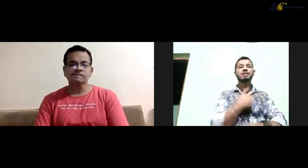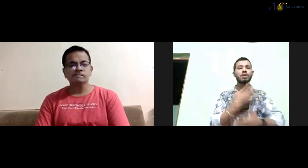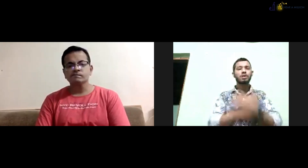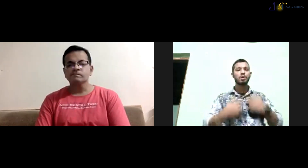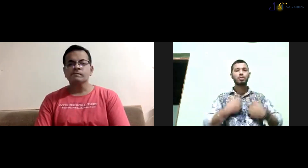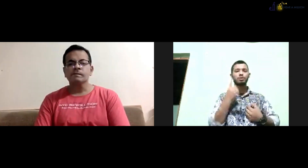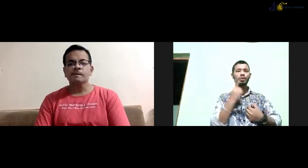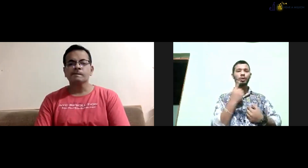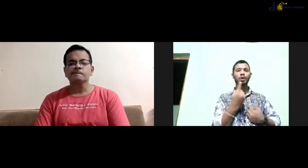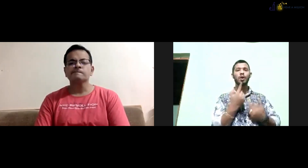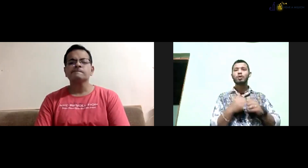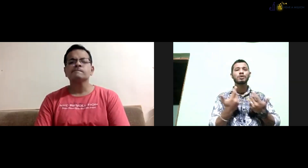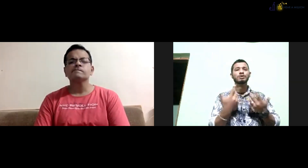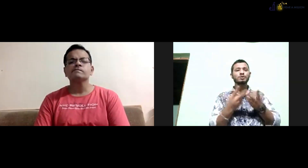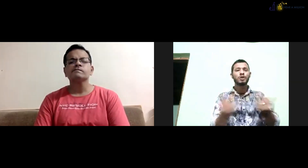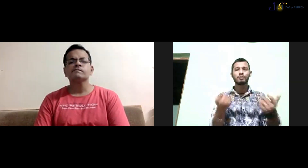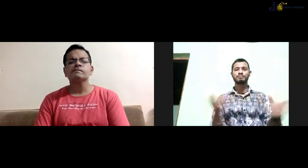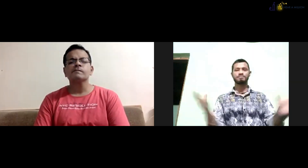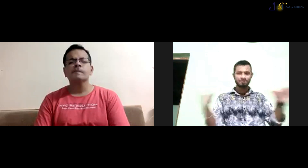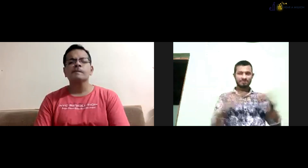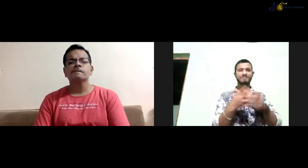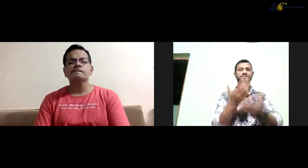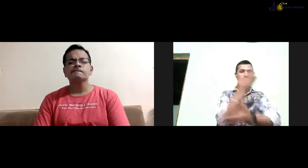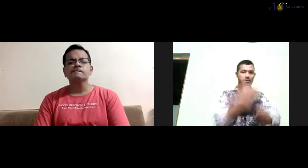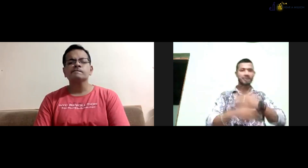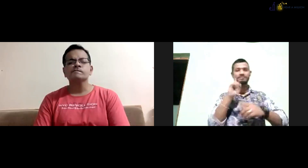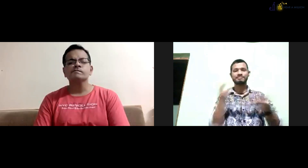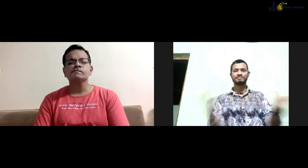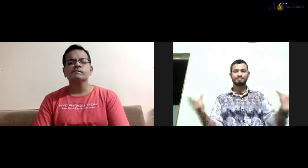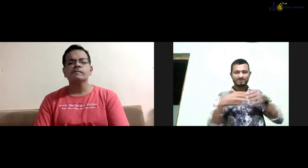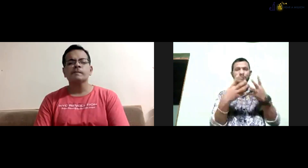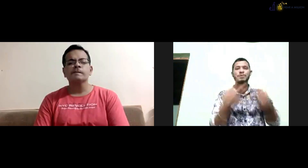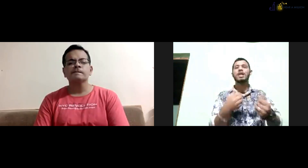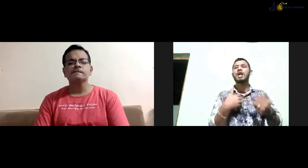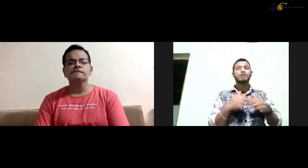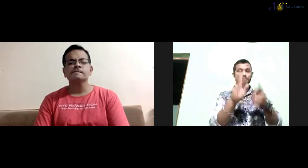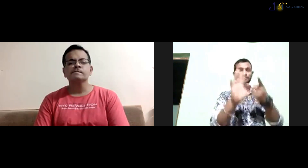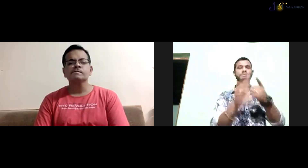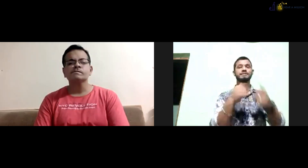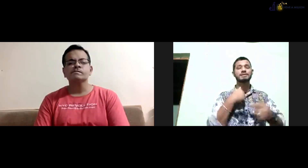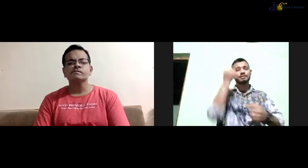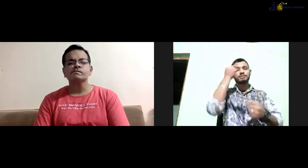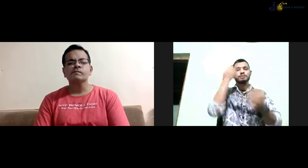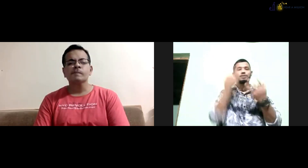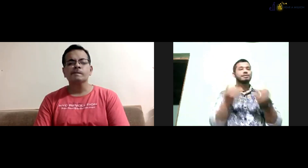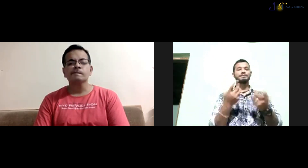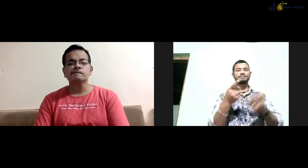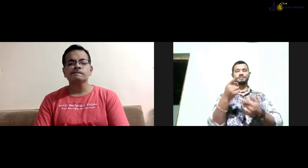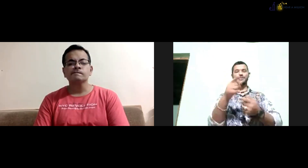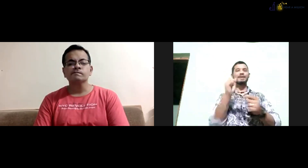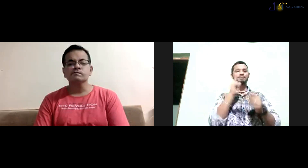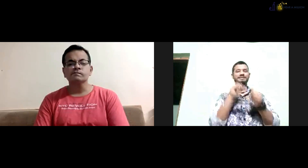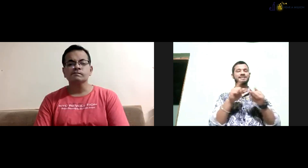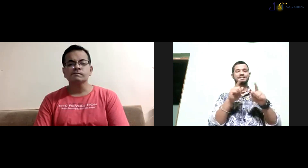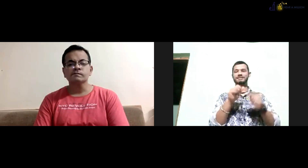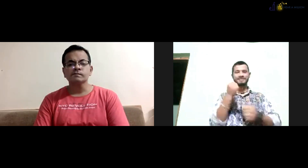hours, for the us, we require only accessibility. As I'm there, what should I do? I want to involve in the people. I